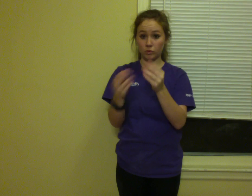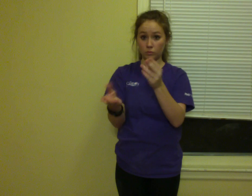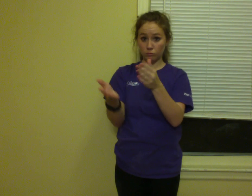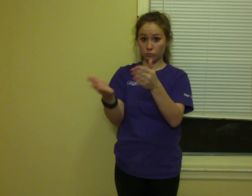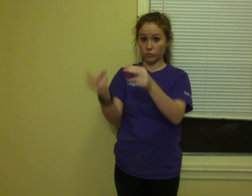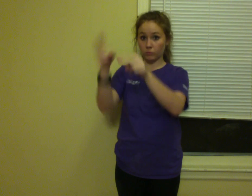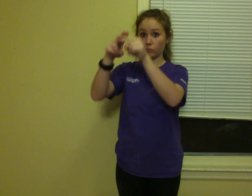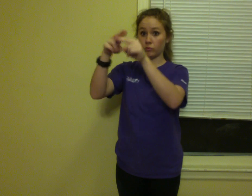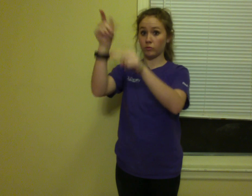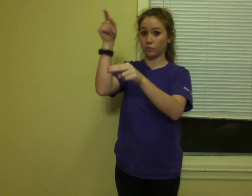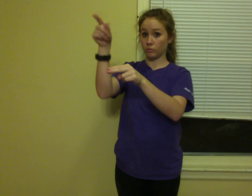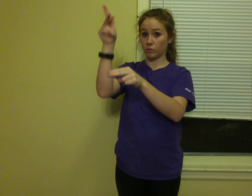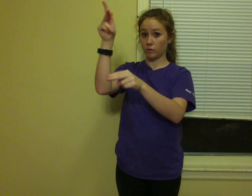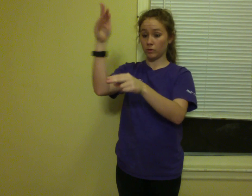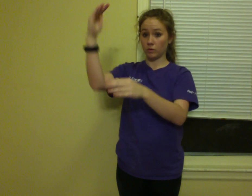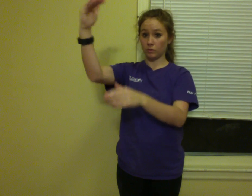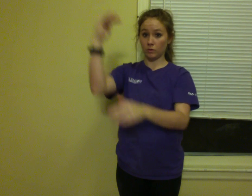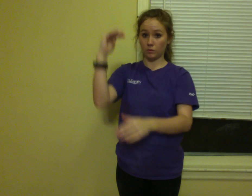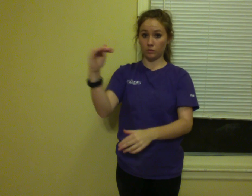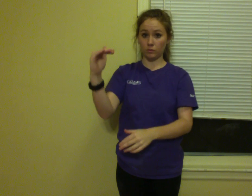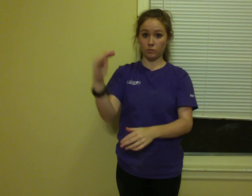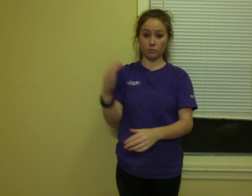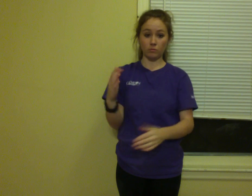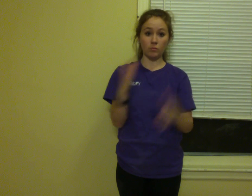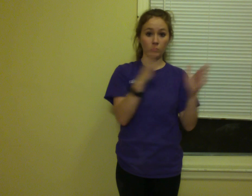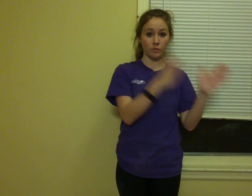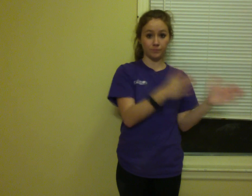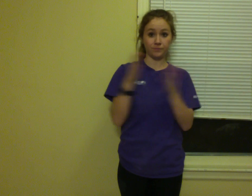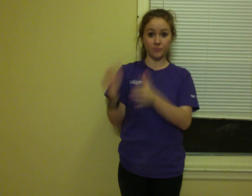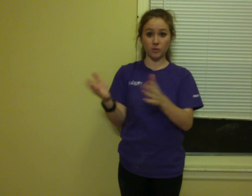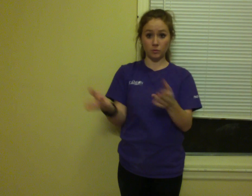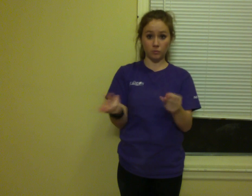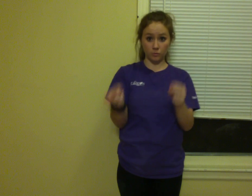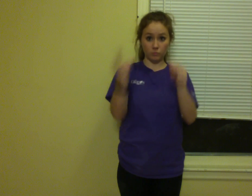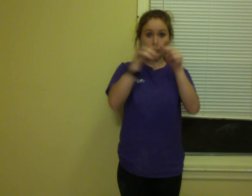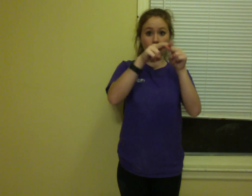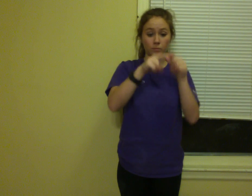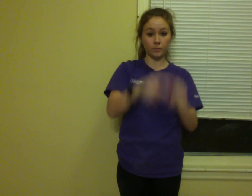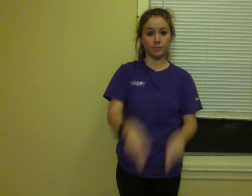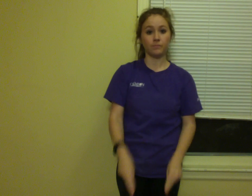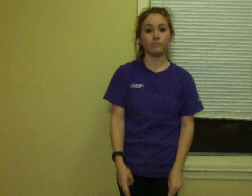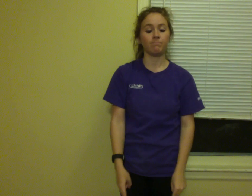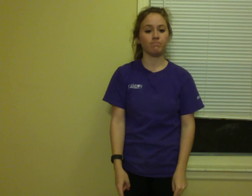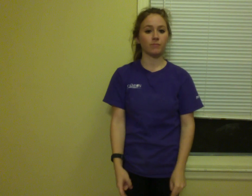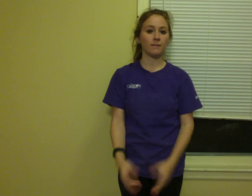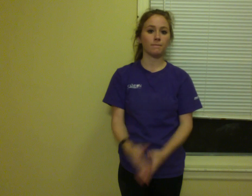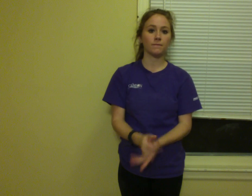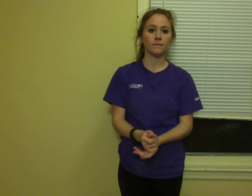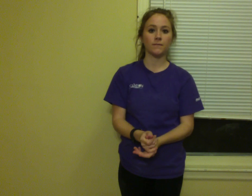Democracy is something that's never finished. It wanes with neglect, and it grows with